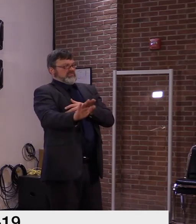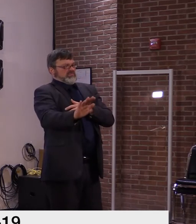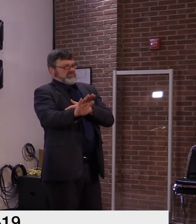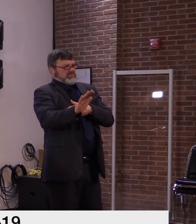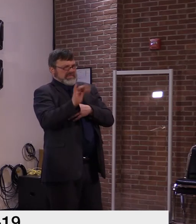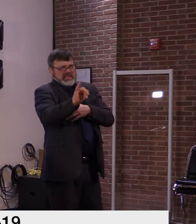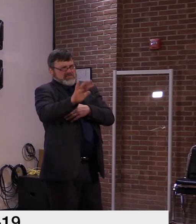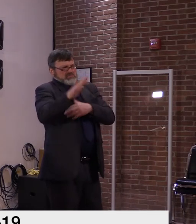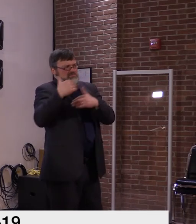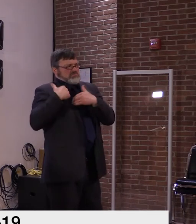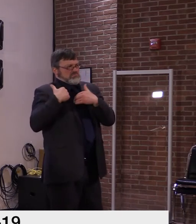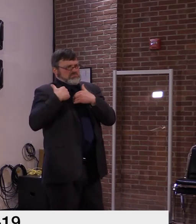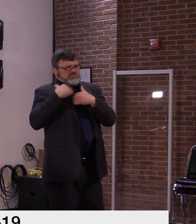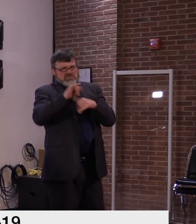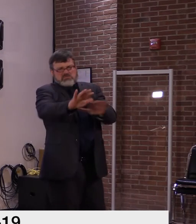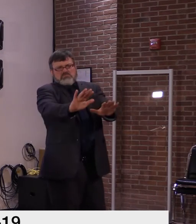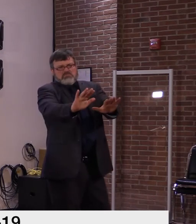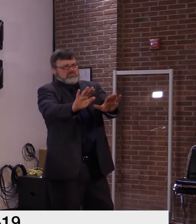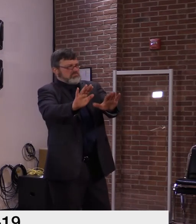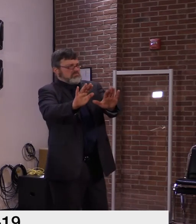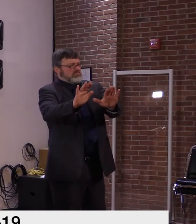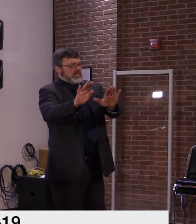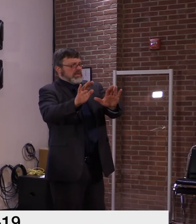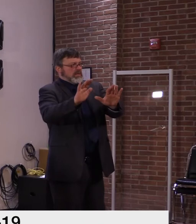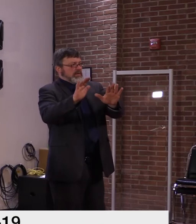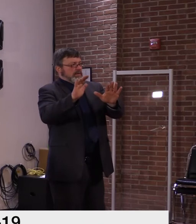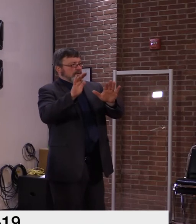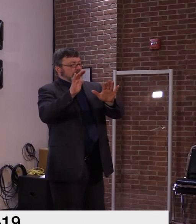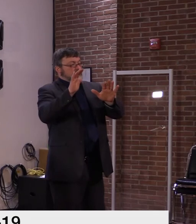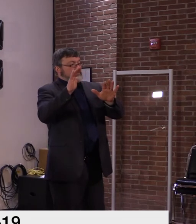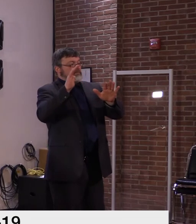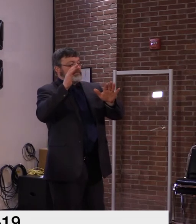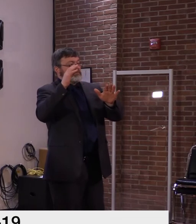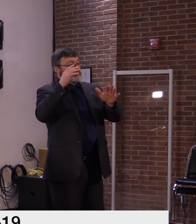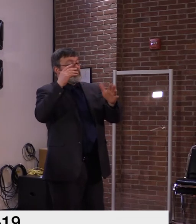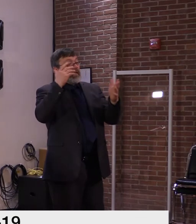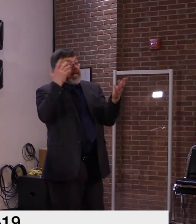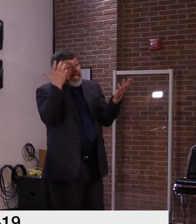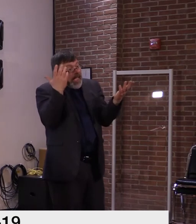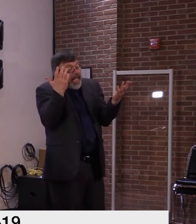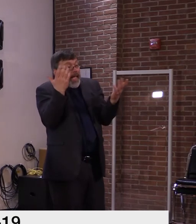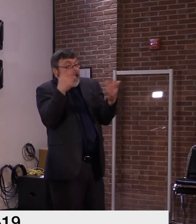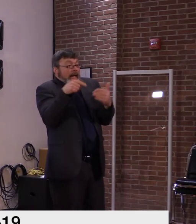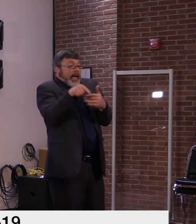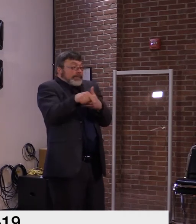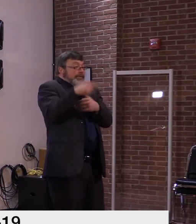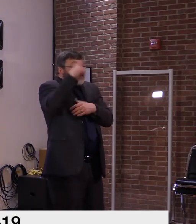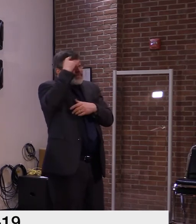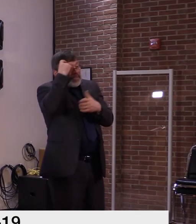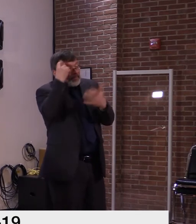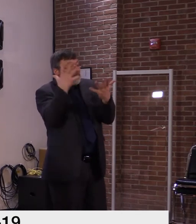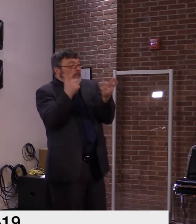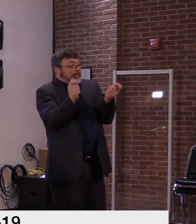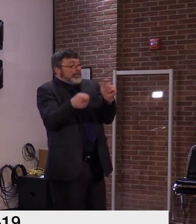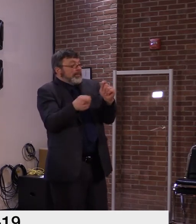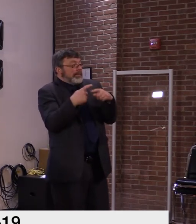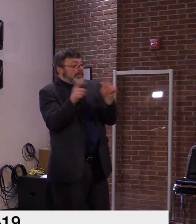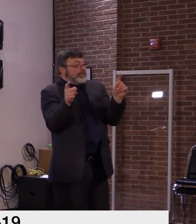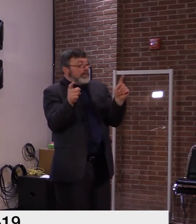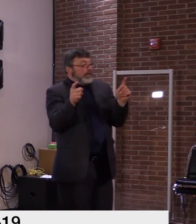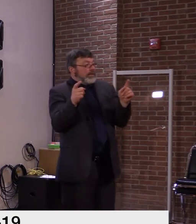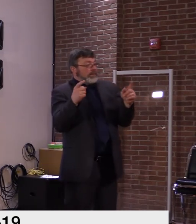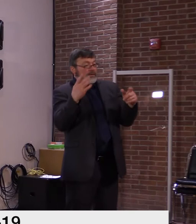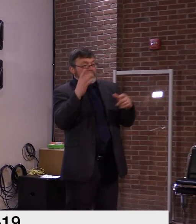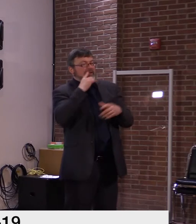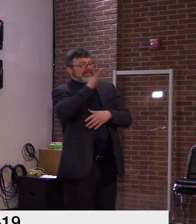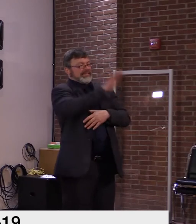different. Again, I think it's really important that districts do that assessment of their conditions before we decide on what the solutions will be.